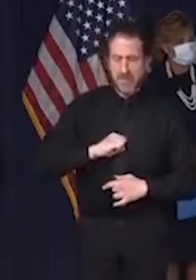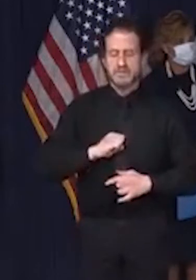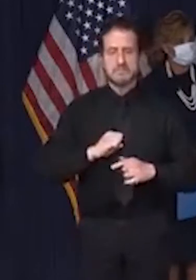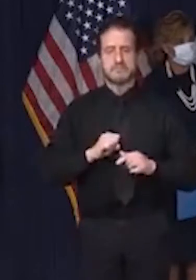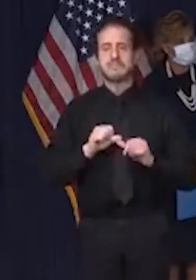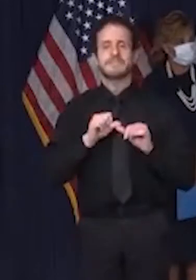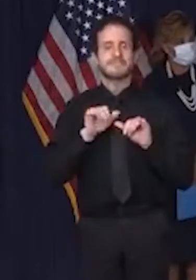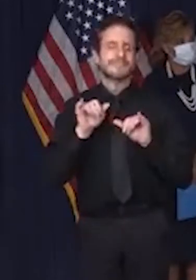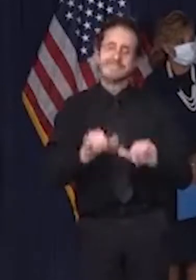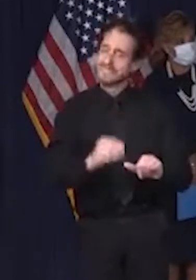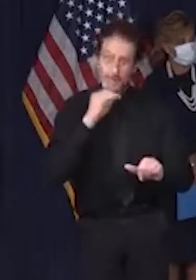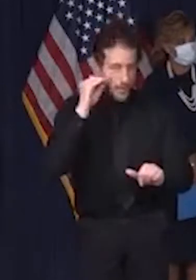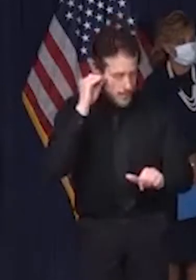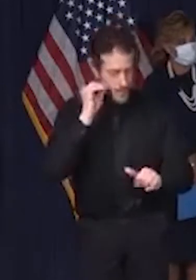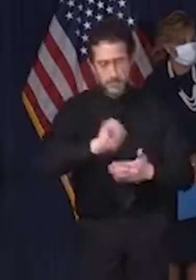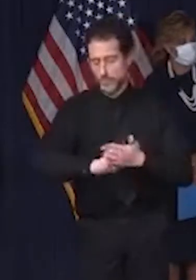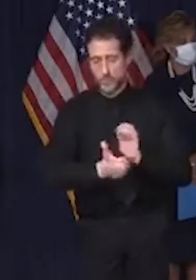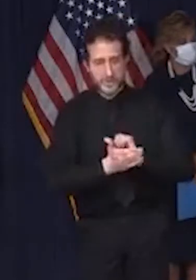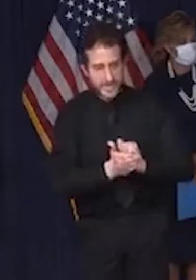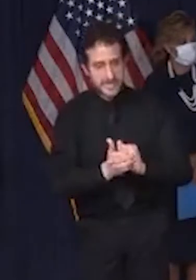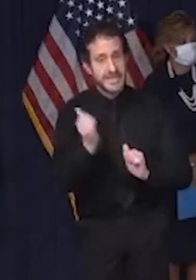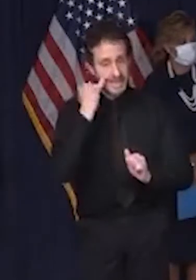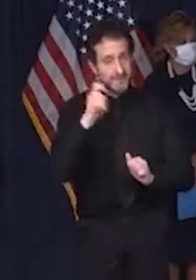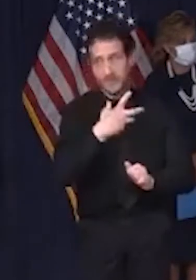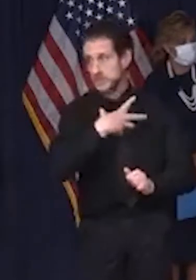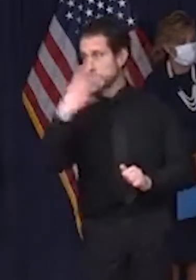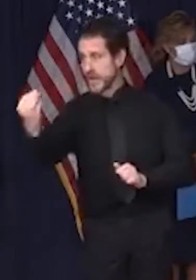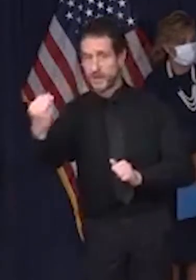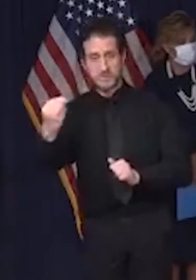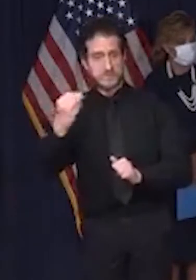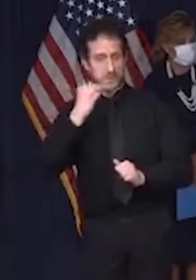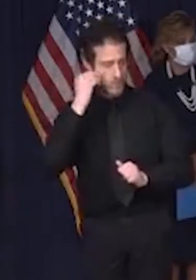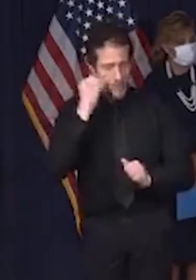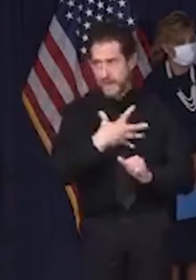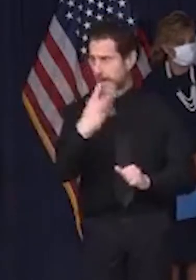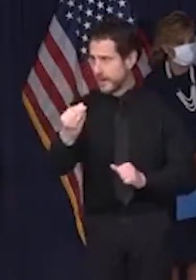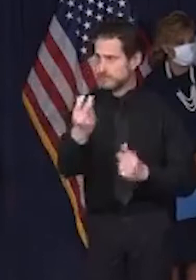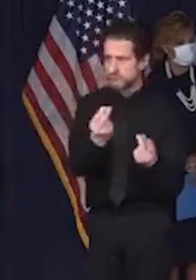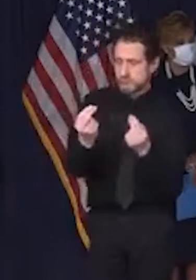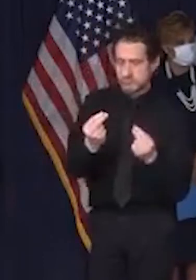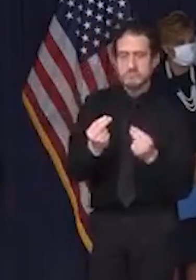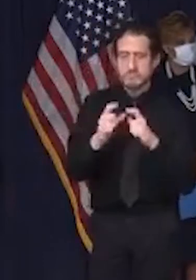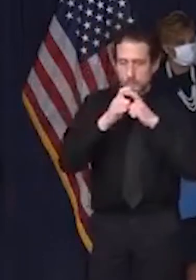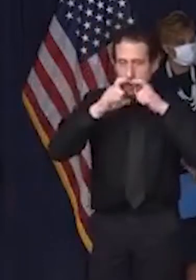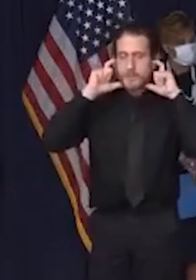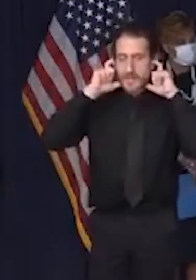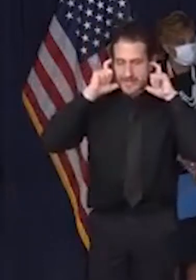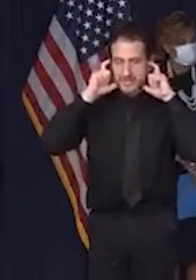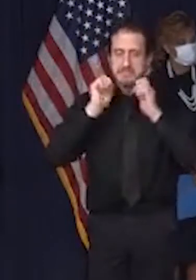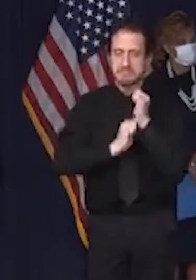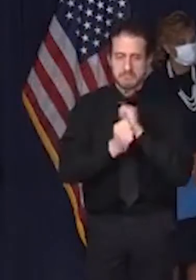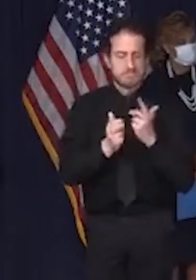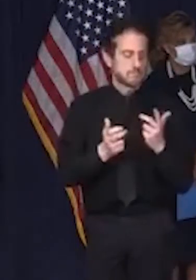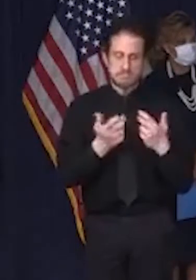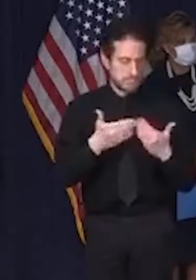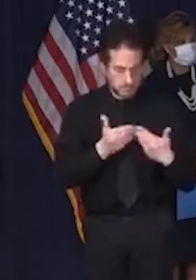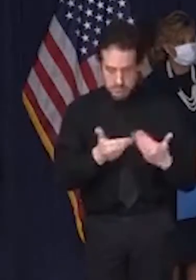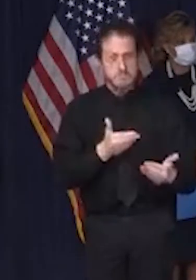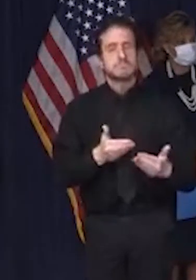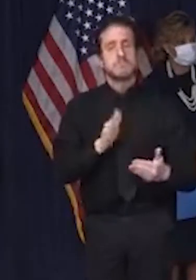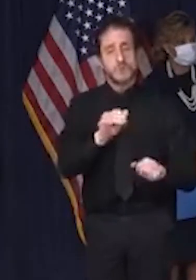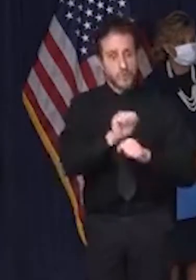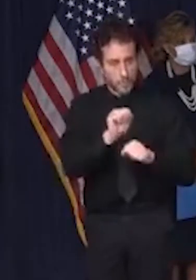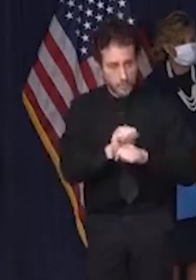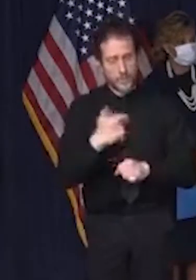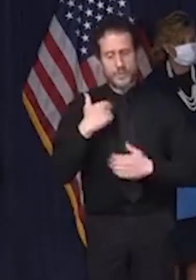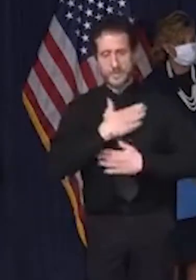hands, wear a mask if you must leave. Everyone's effort is appreciated. It's noticed. Your efforts have shown